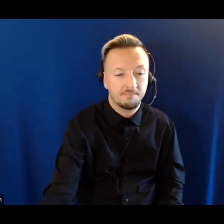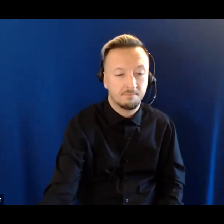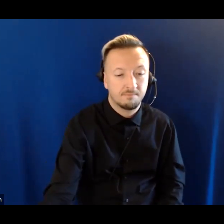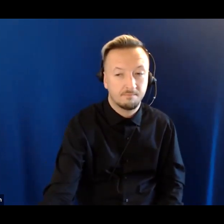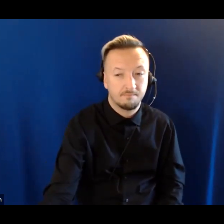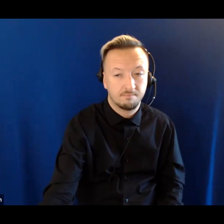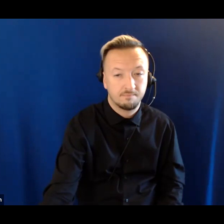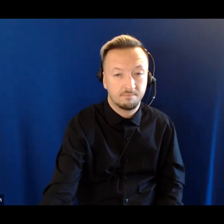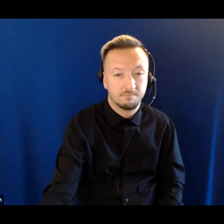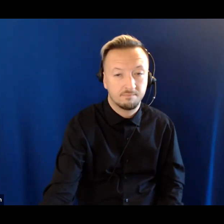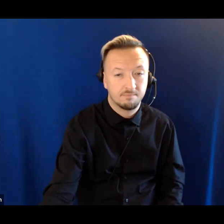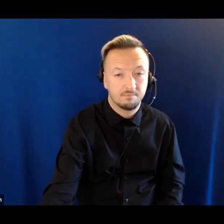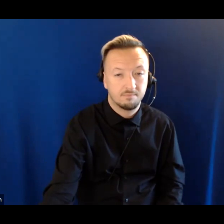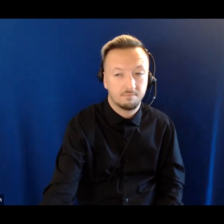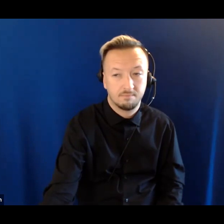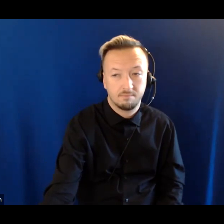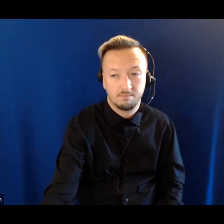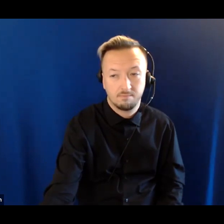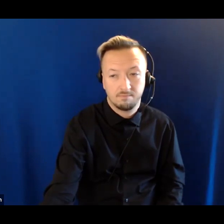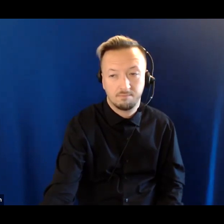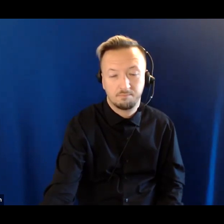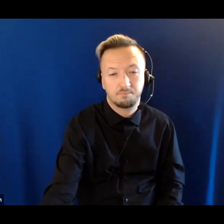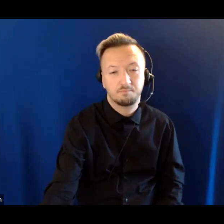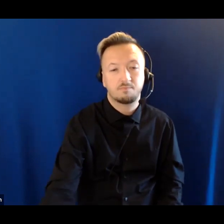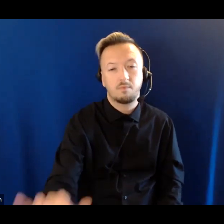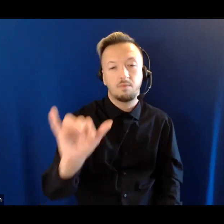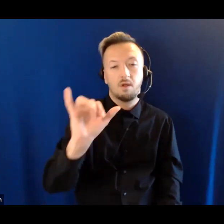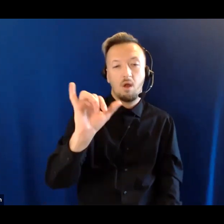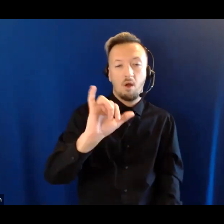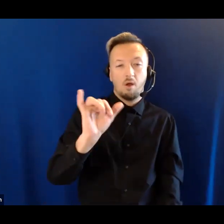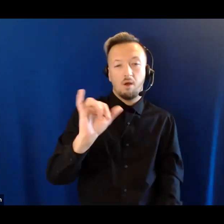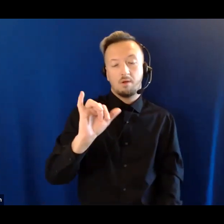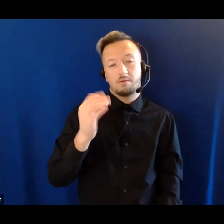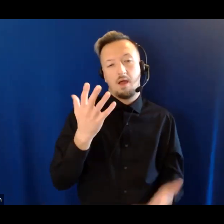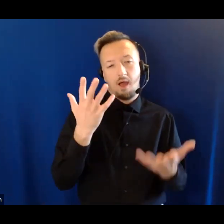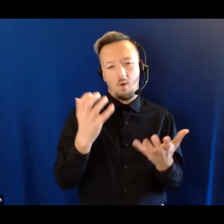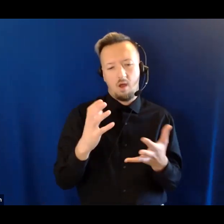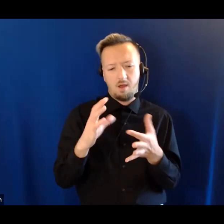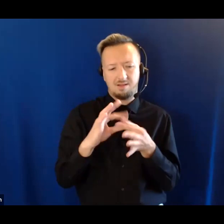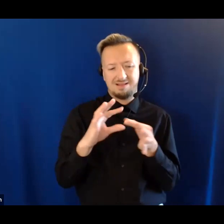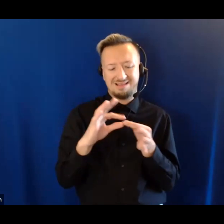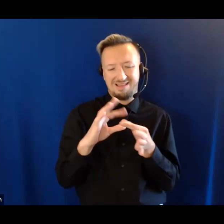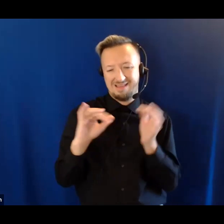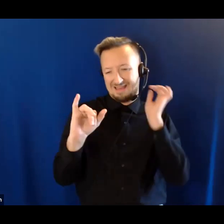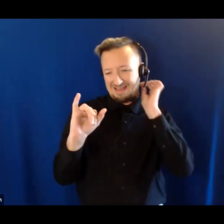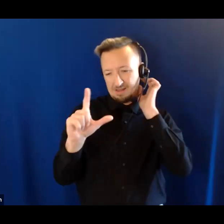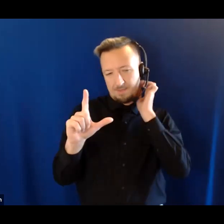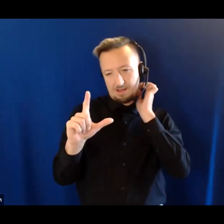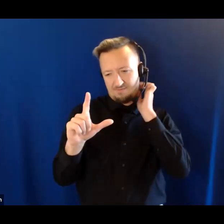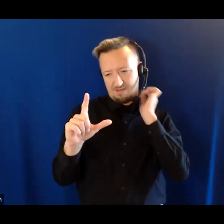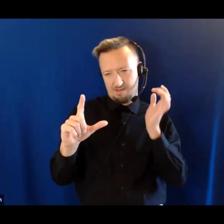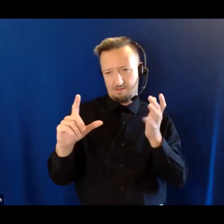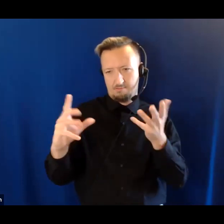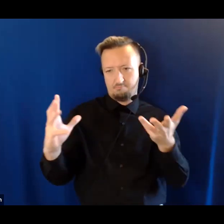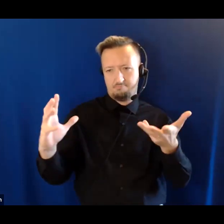I also want to think about the interconnectedness of the independent living movement and how to make sure that we